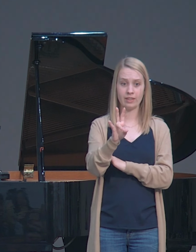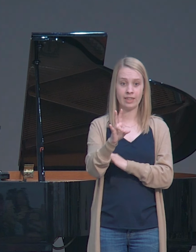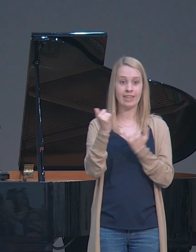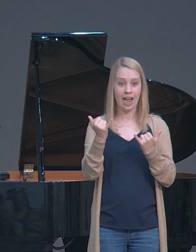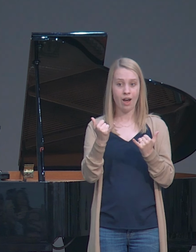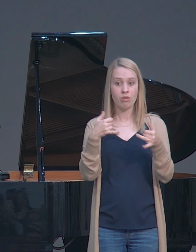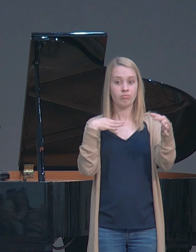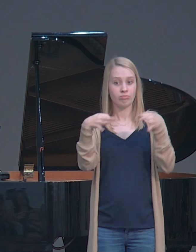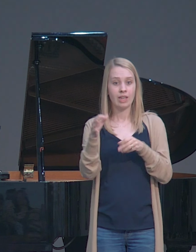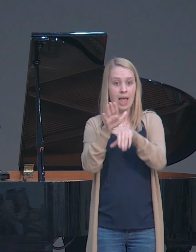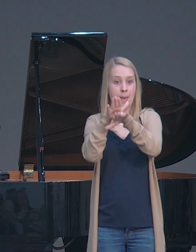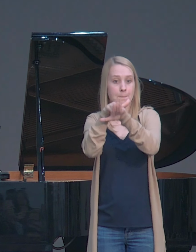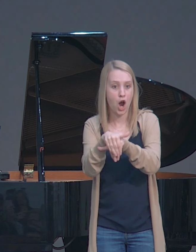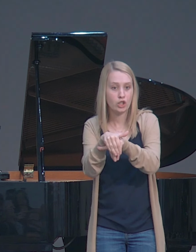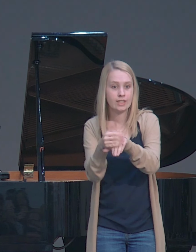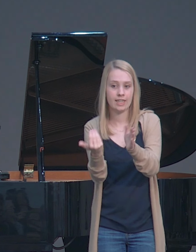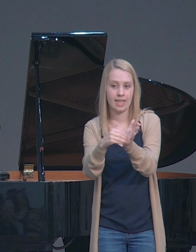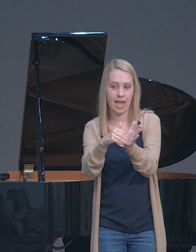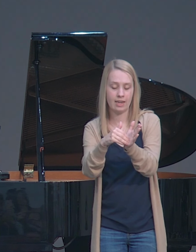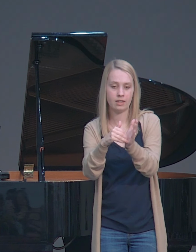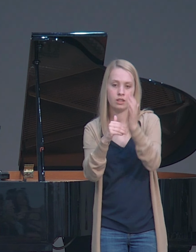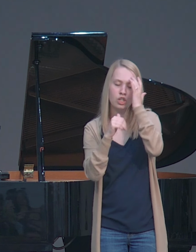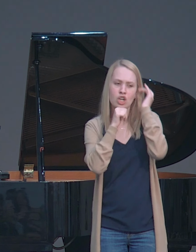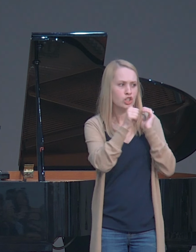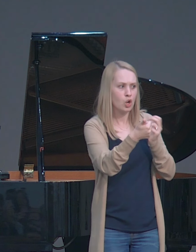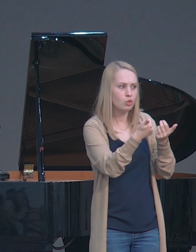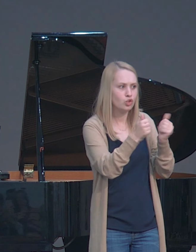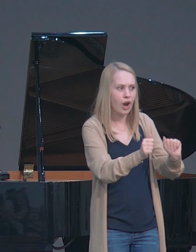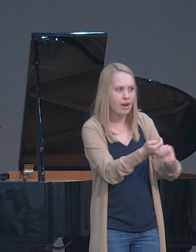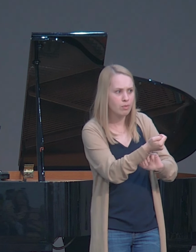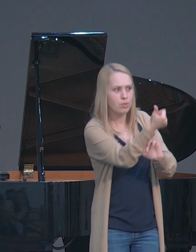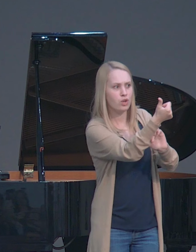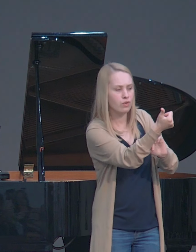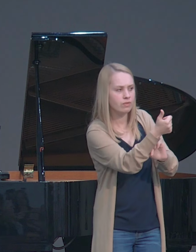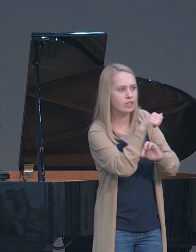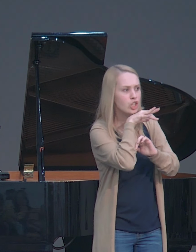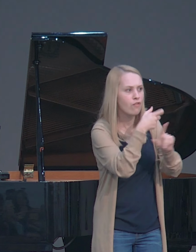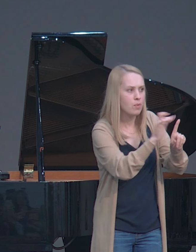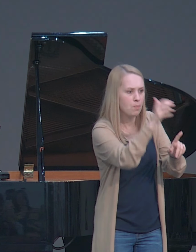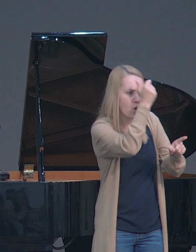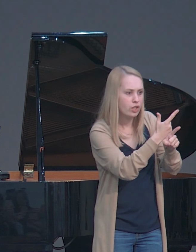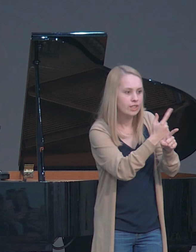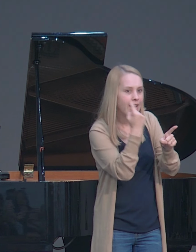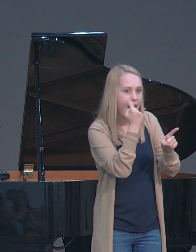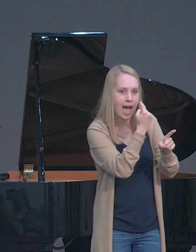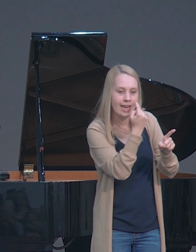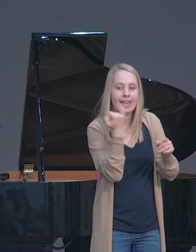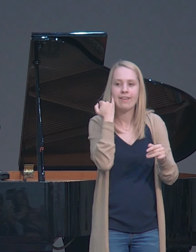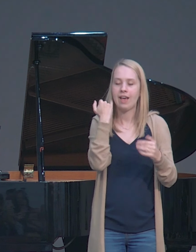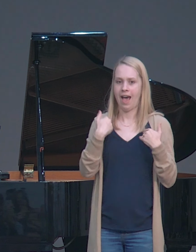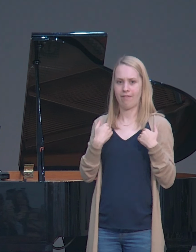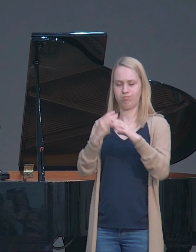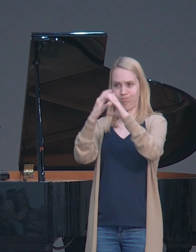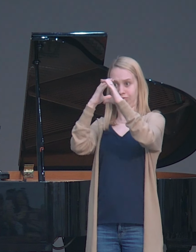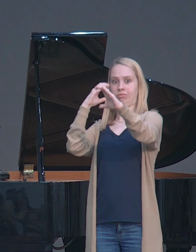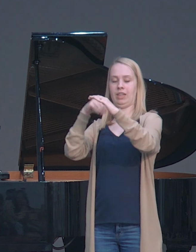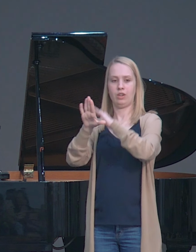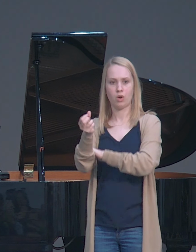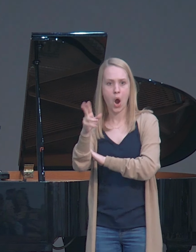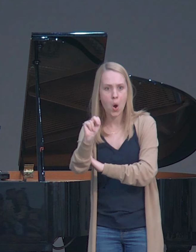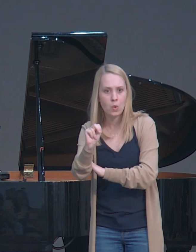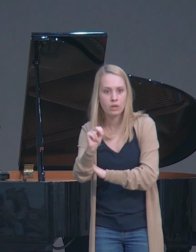again. Don't try to remove the speck from your brother's eye when there's a log in your eye. Don't judge because you'll be